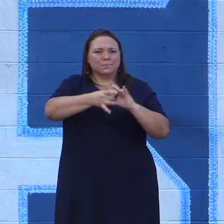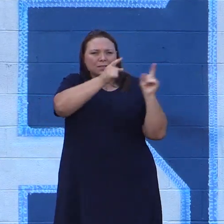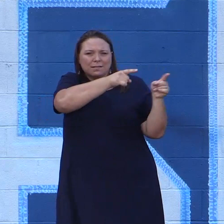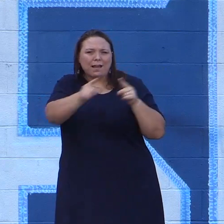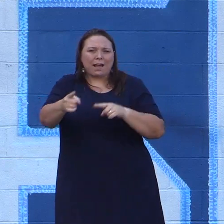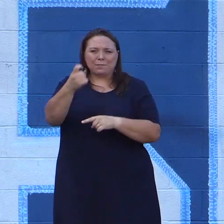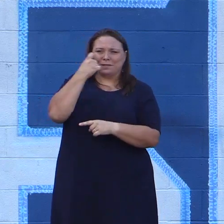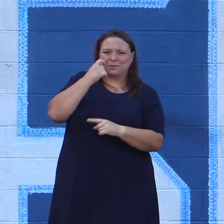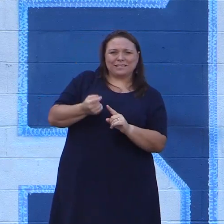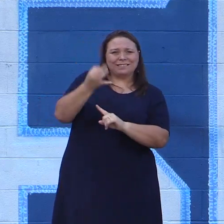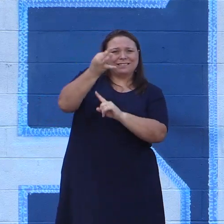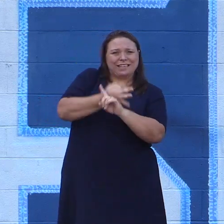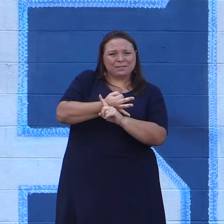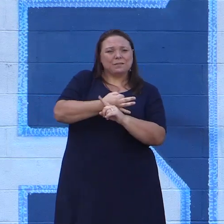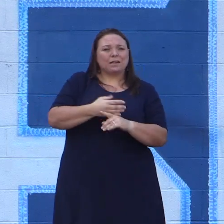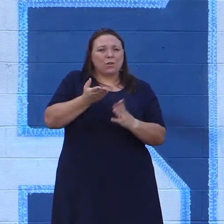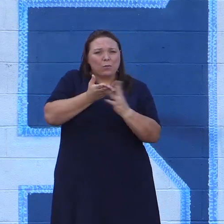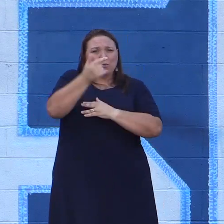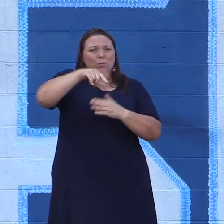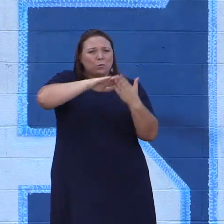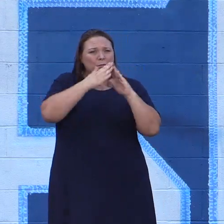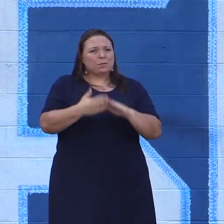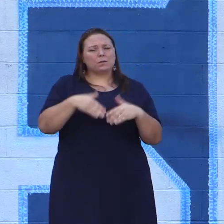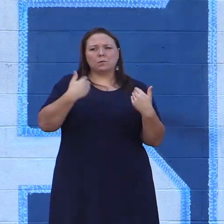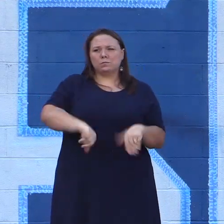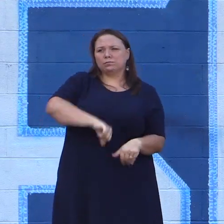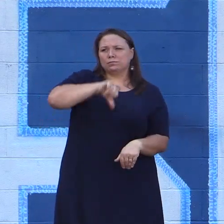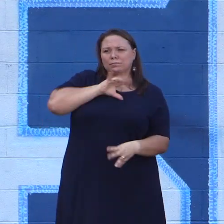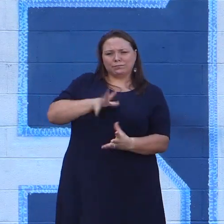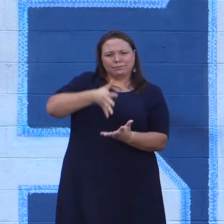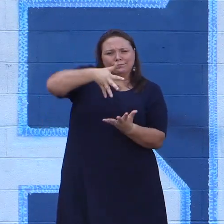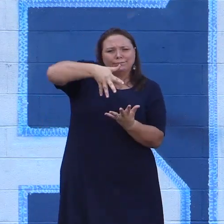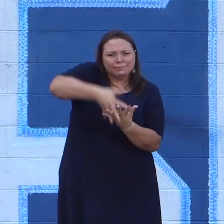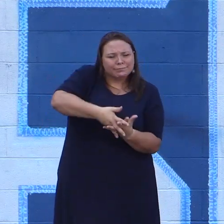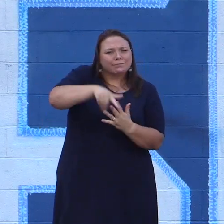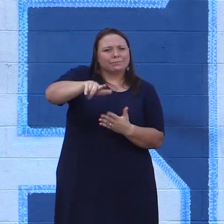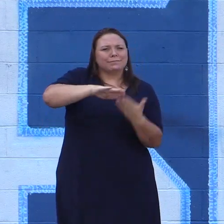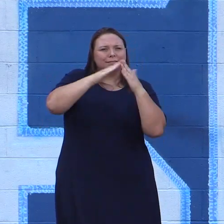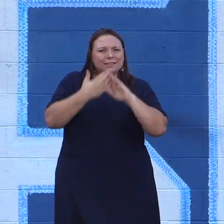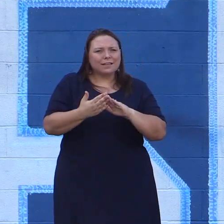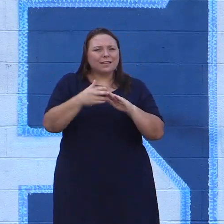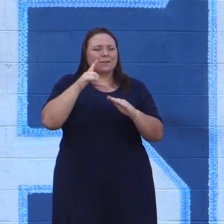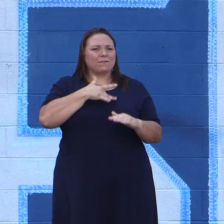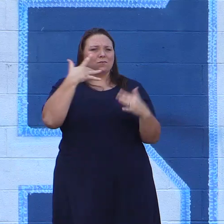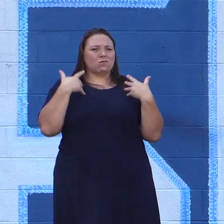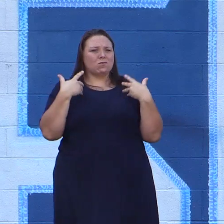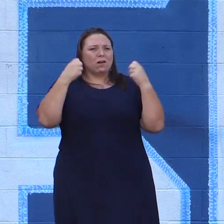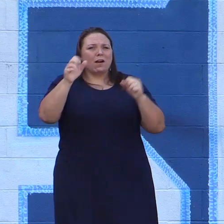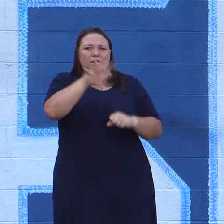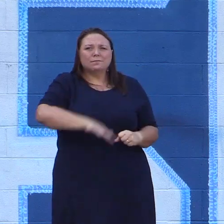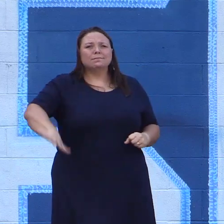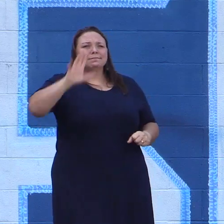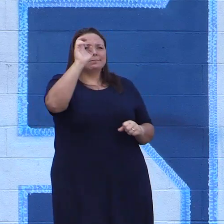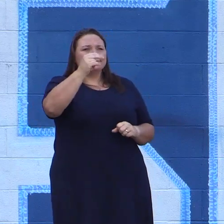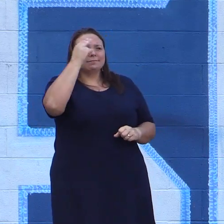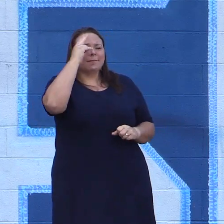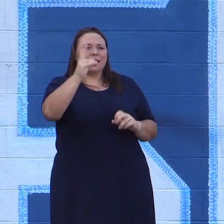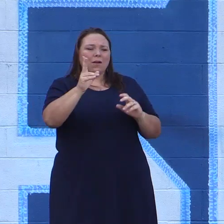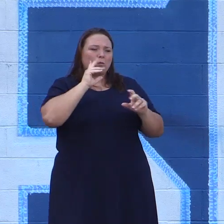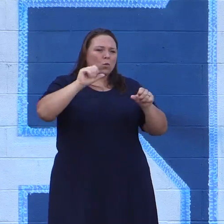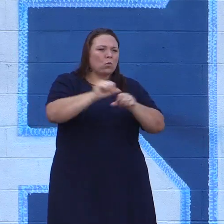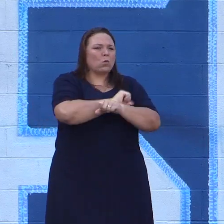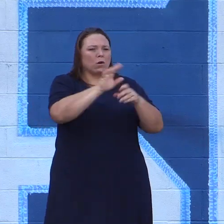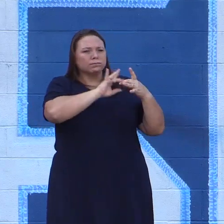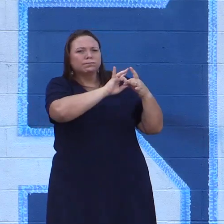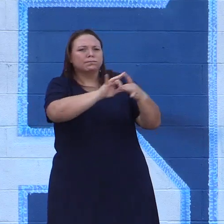our region over the past 9 months. We are proud to be a part of this city, and we're confident the people of Nashville will continue to work